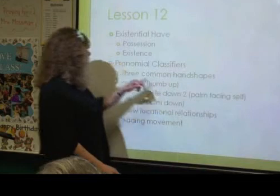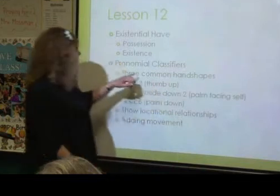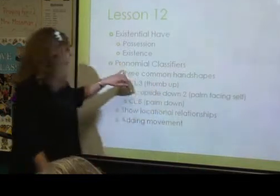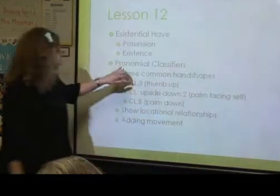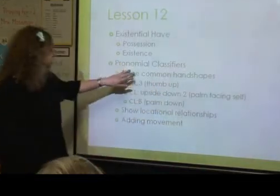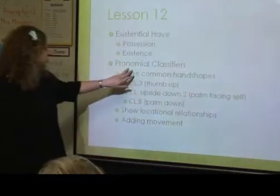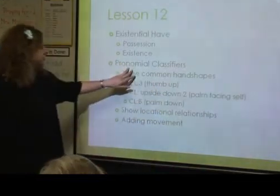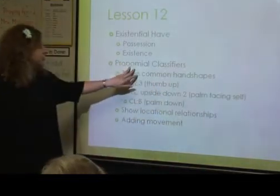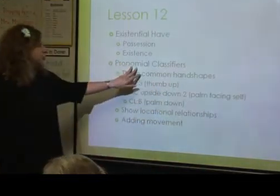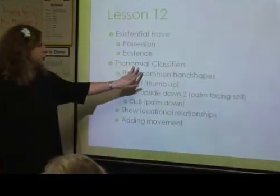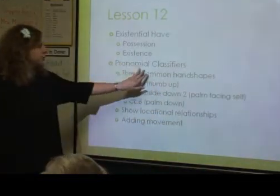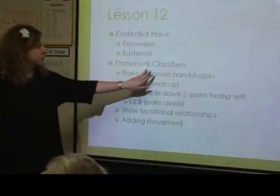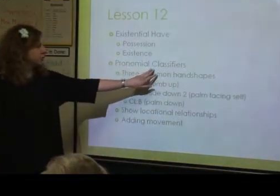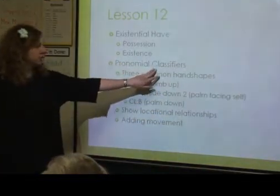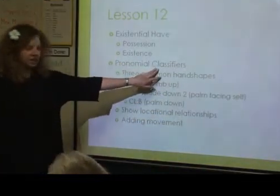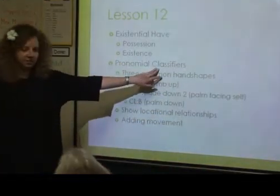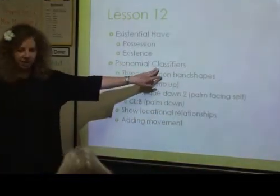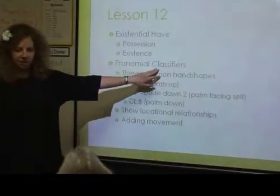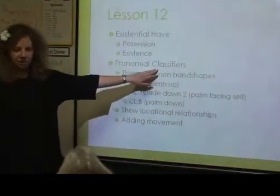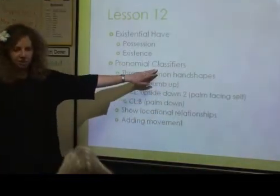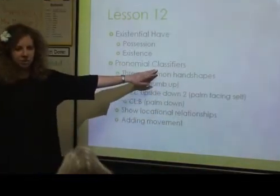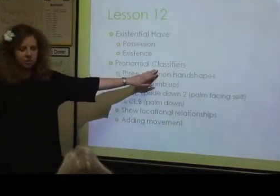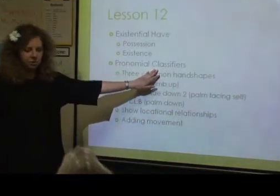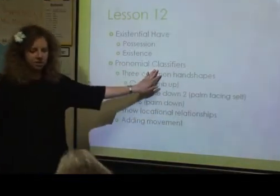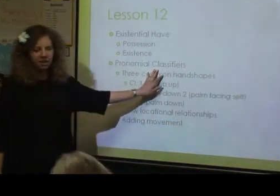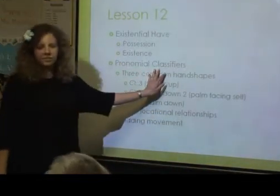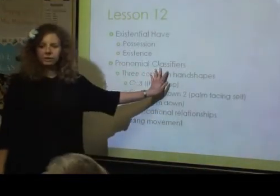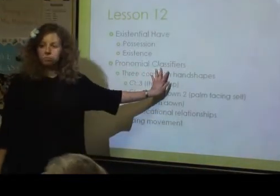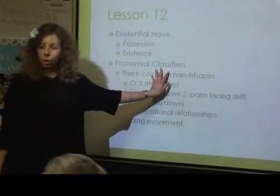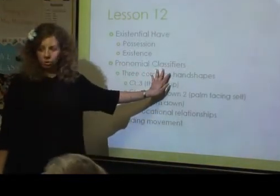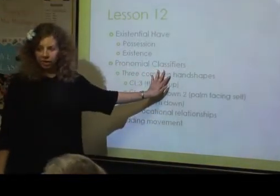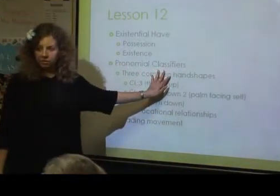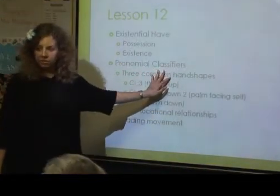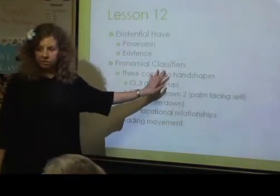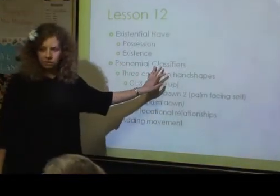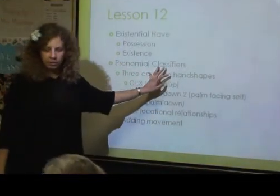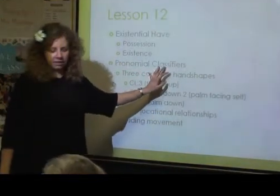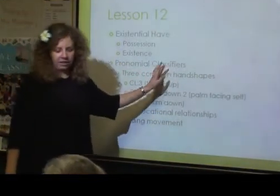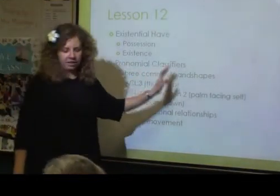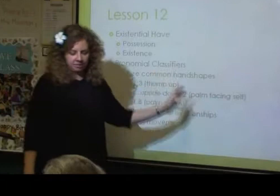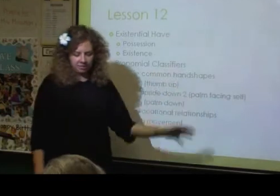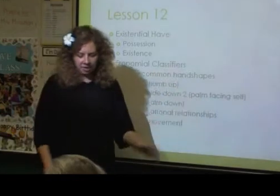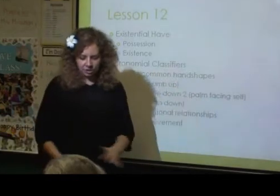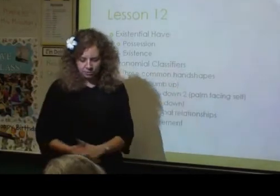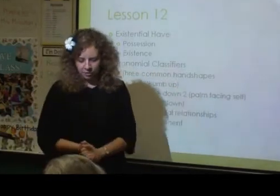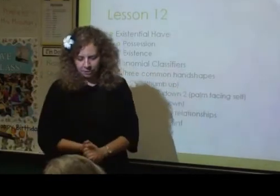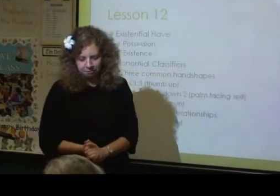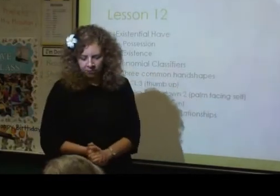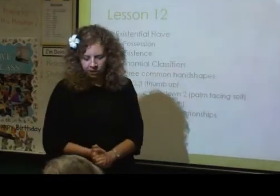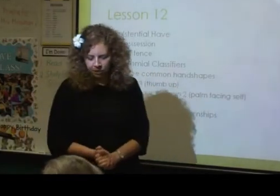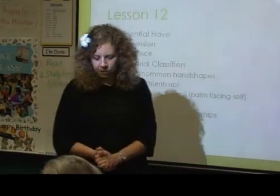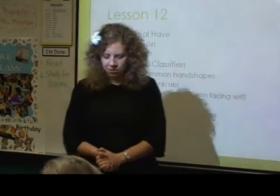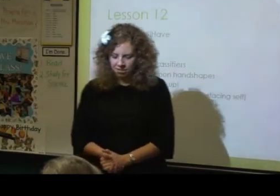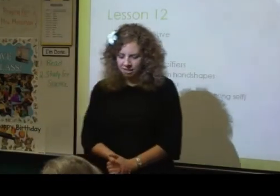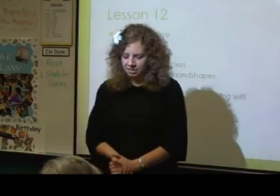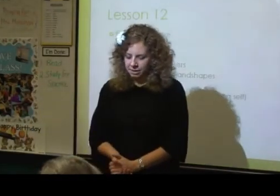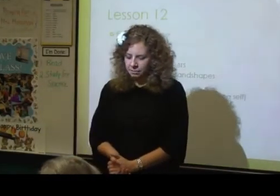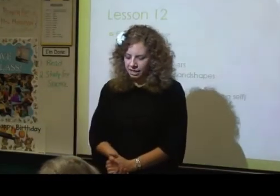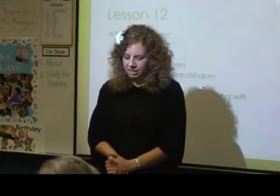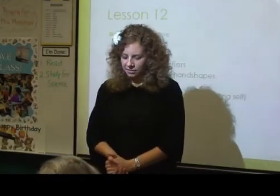Is this awesome word, pronomial classifiers. So it's kind of like pronoun is where they get that term from. So it says some